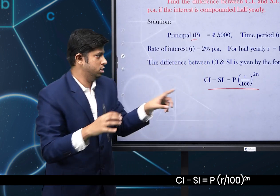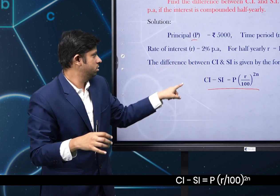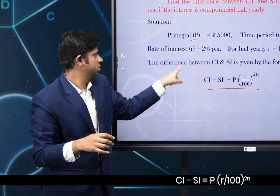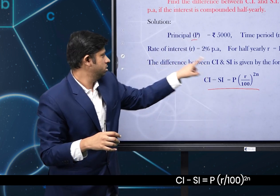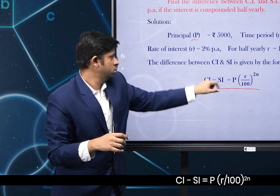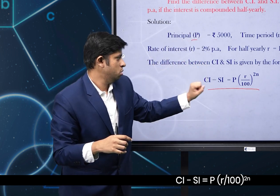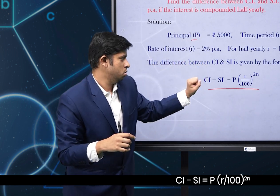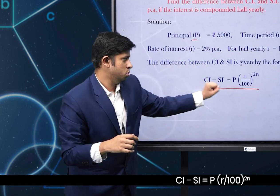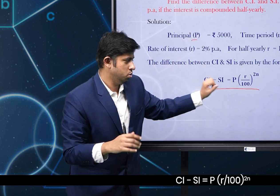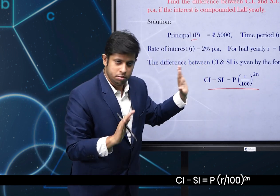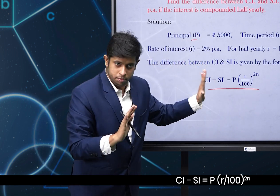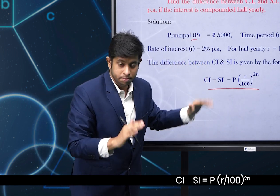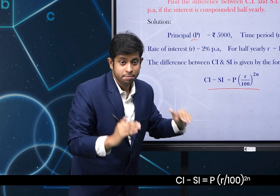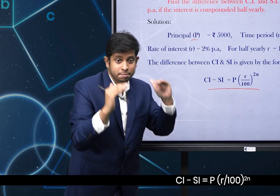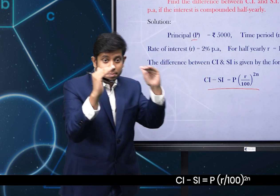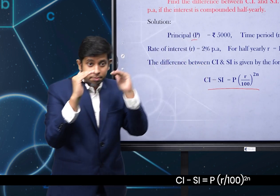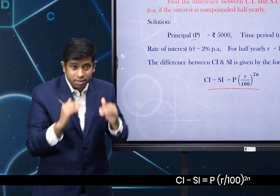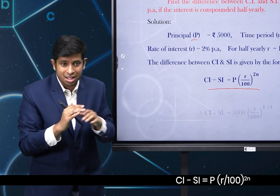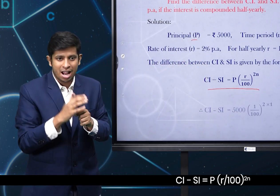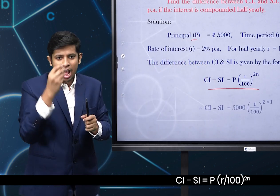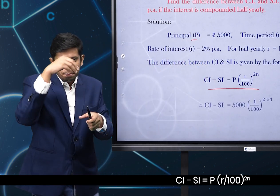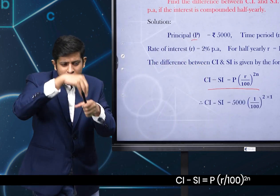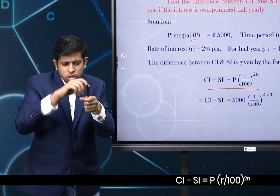R by 100 whole power 2n.